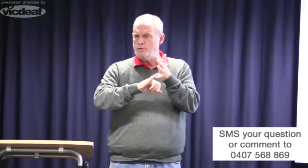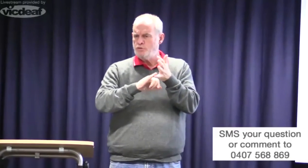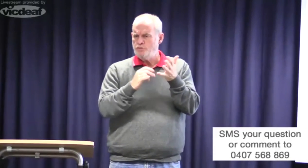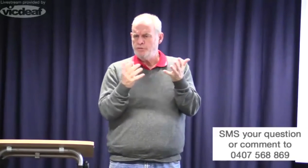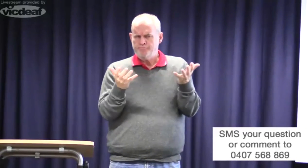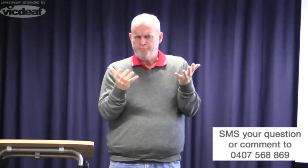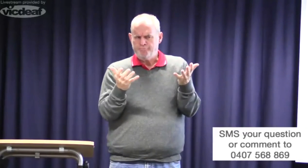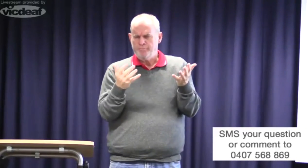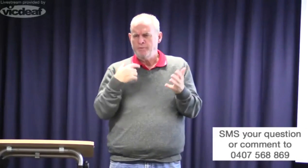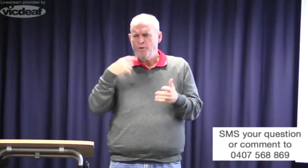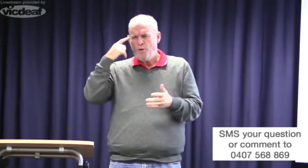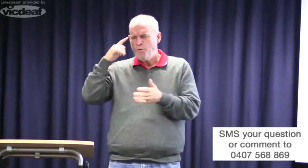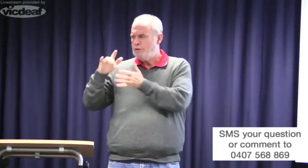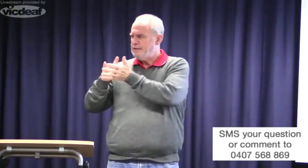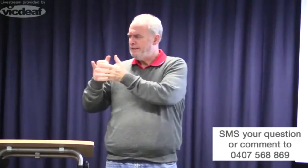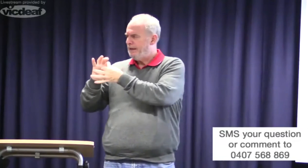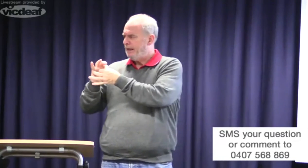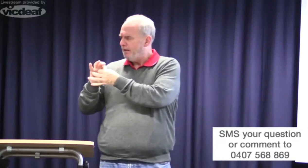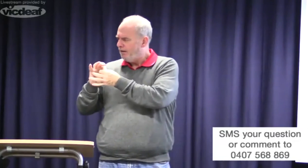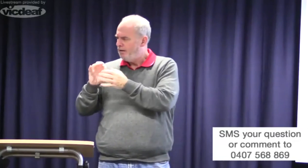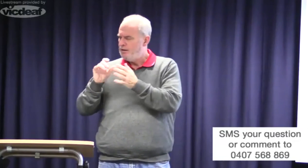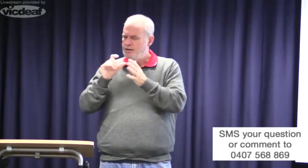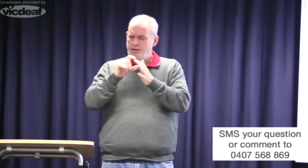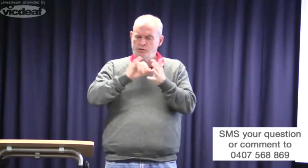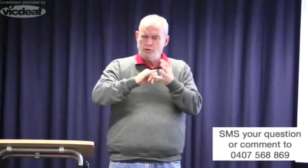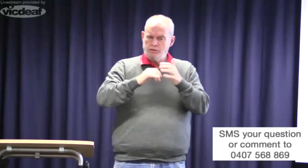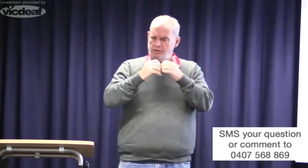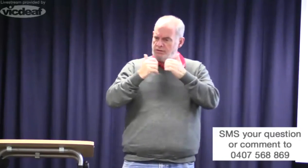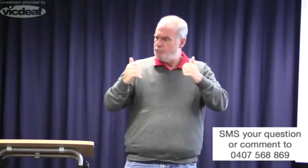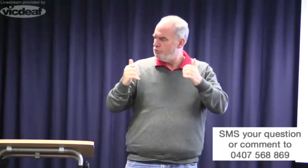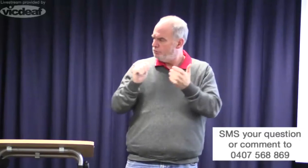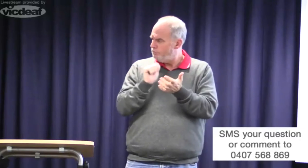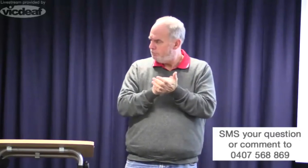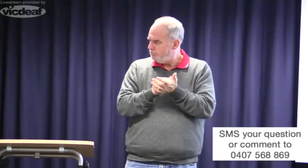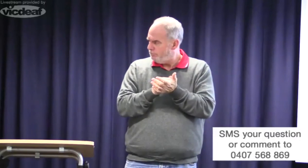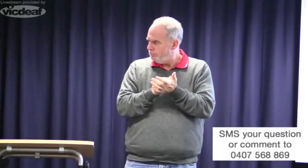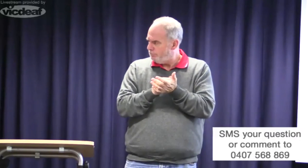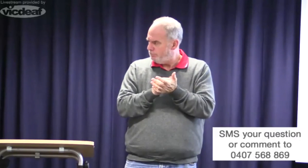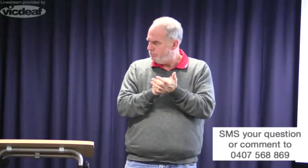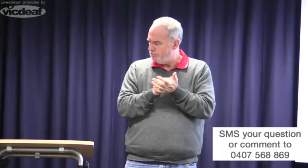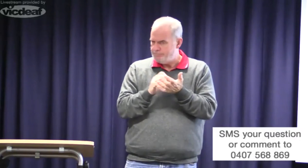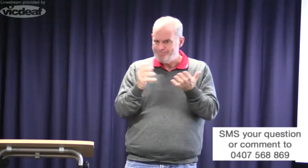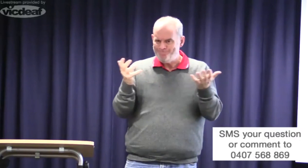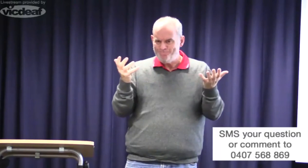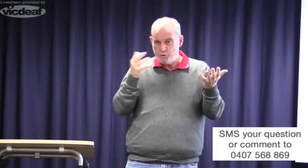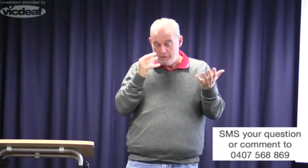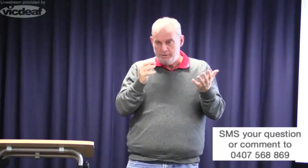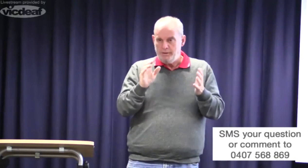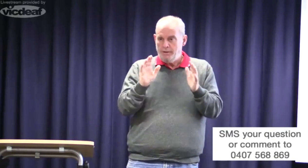I guess my question's in relation to the Department of Social Services, DSS. Is that separate